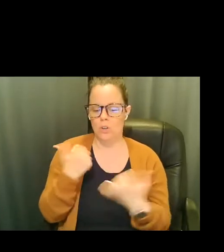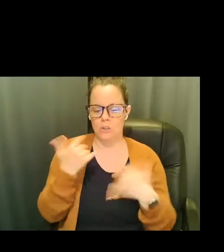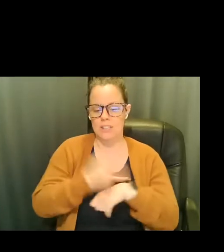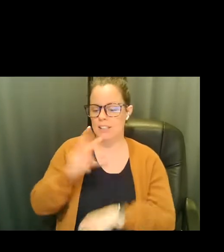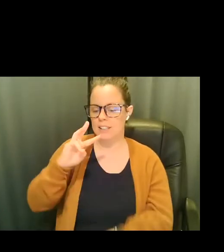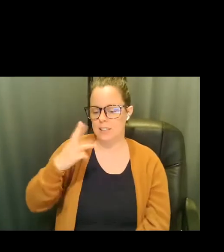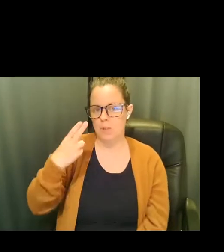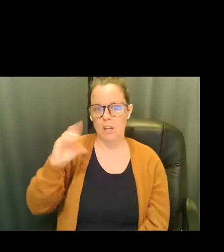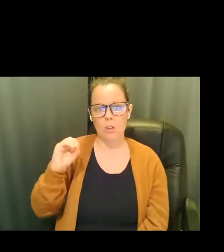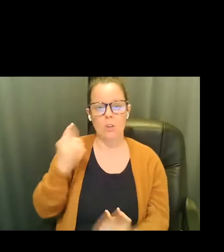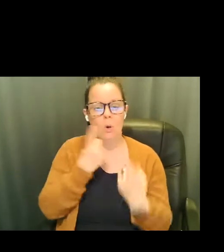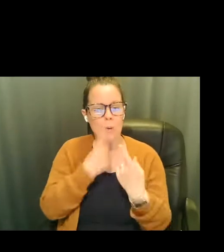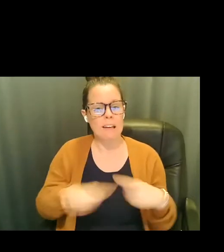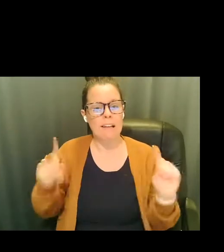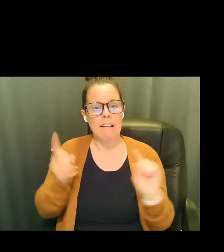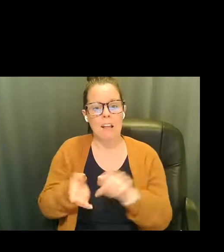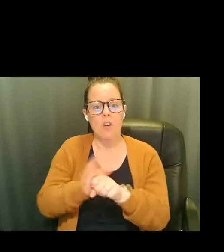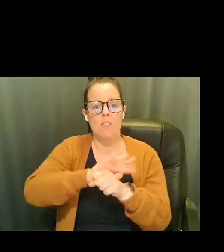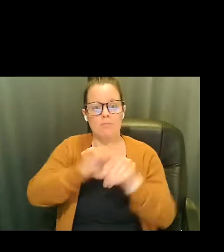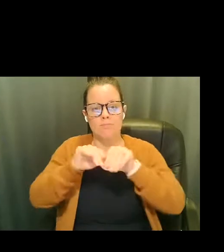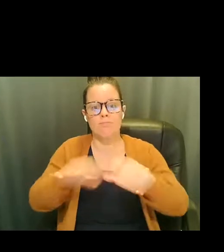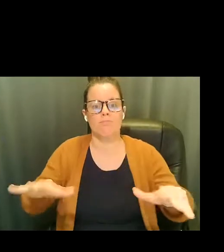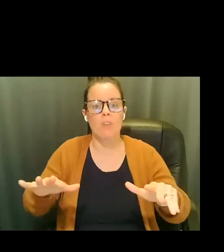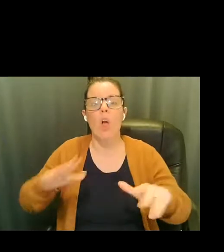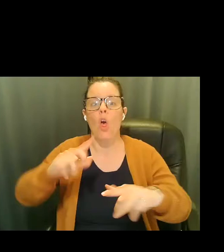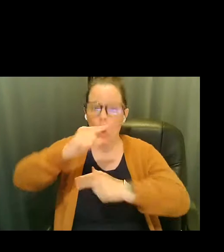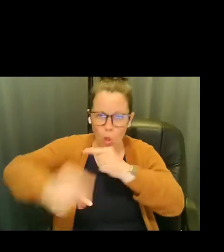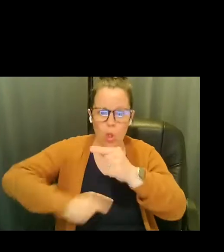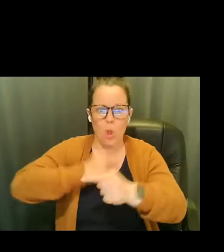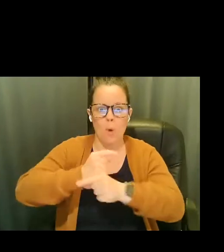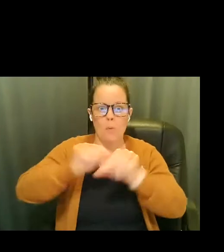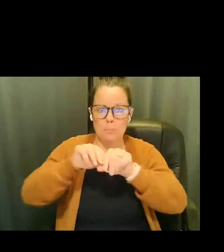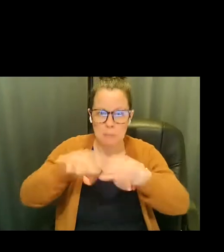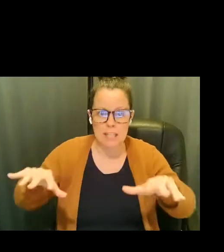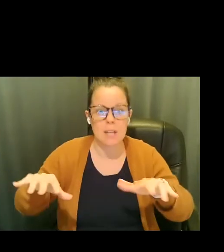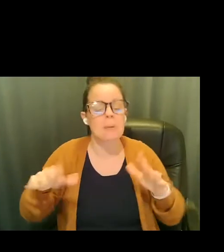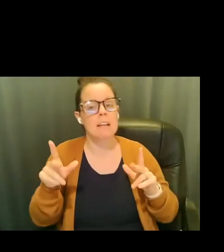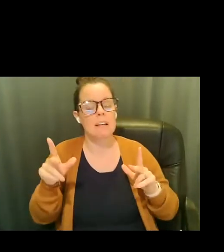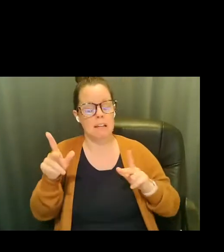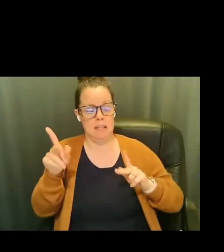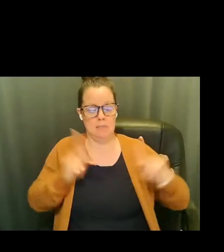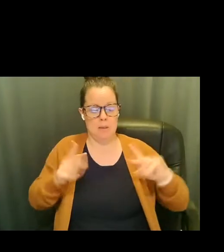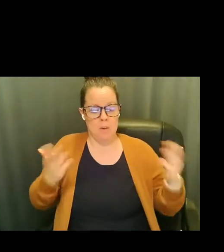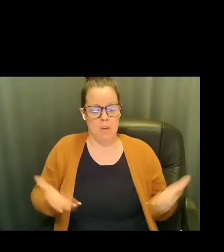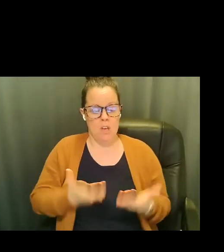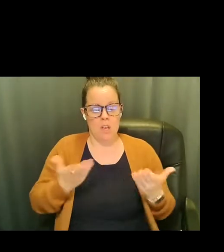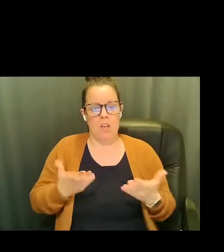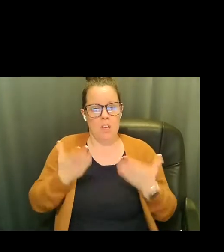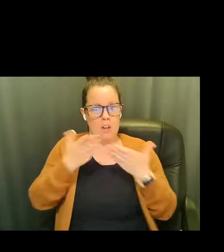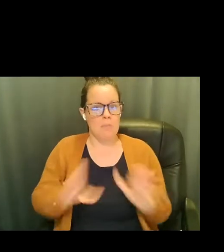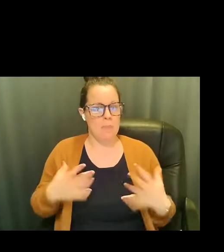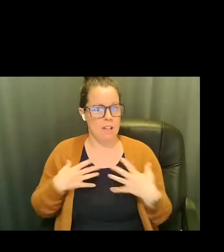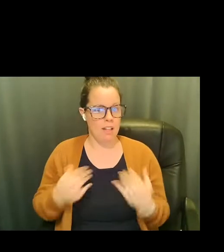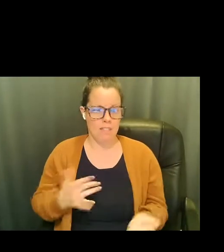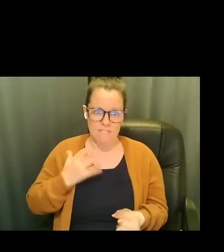WHO declared the coronavirus outbreak as a global pandemic. Those of us in public health have felt every one of those days in the